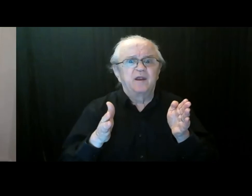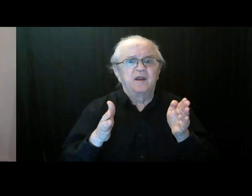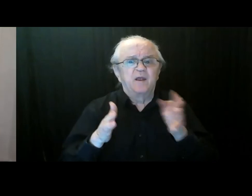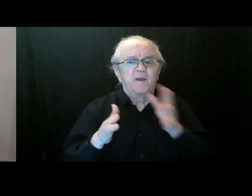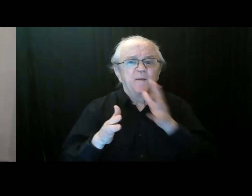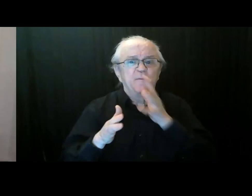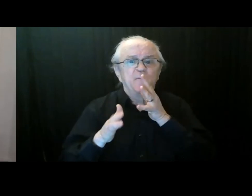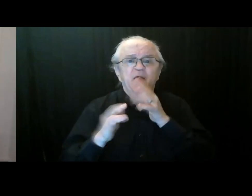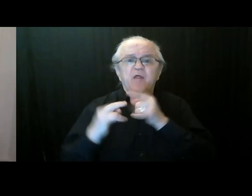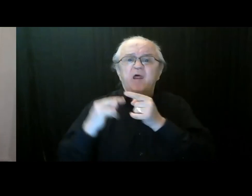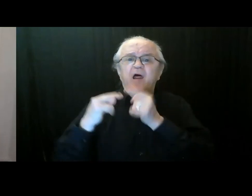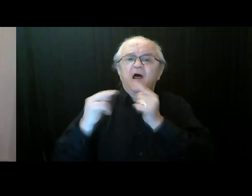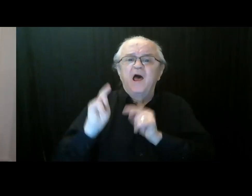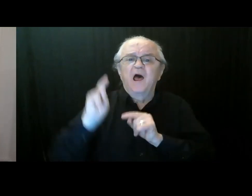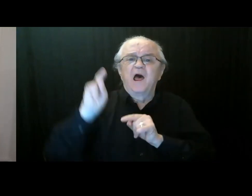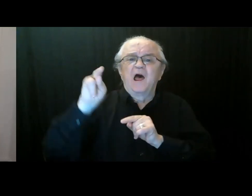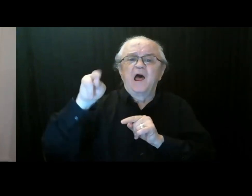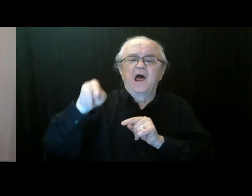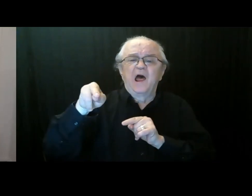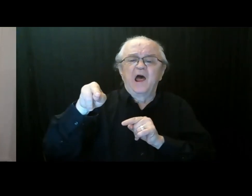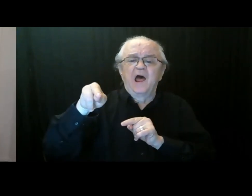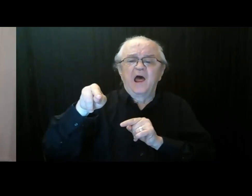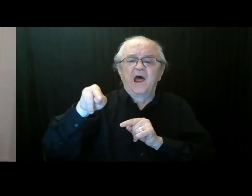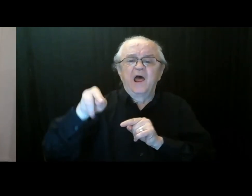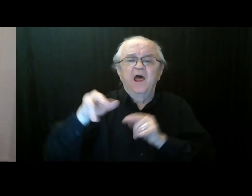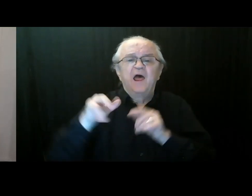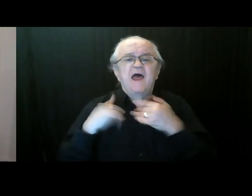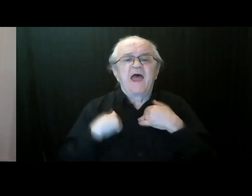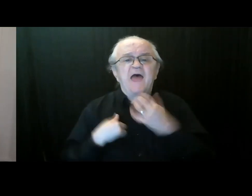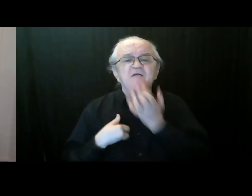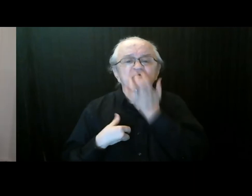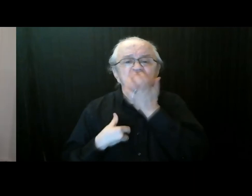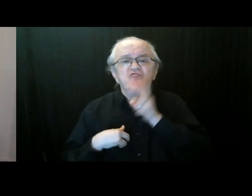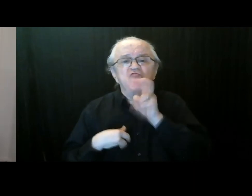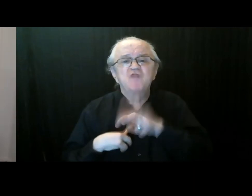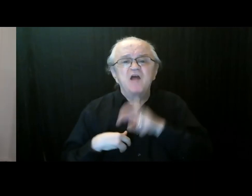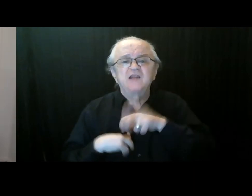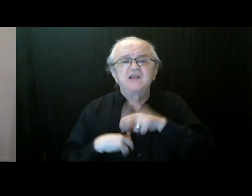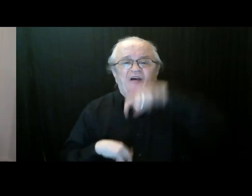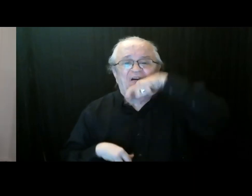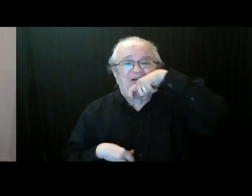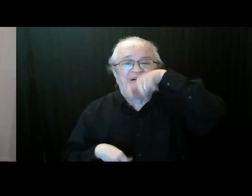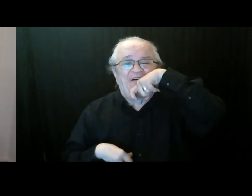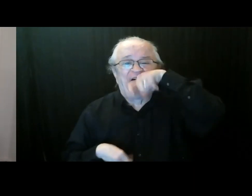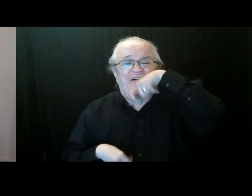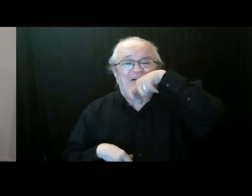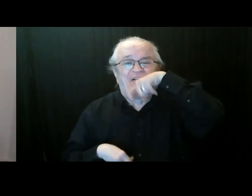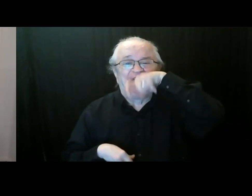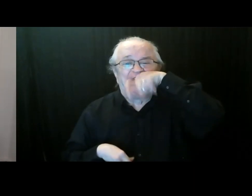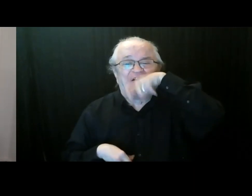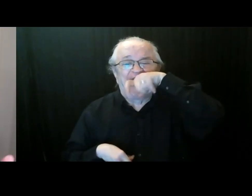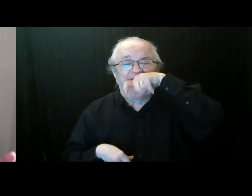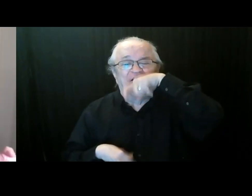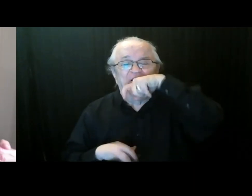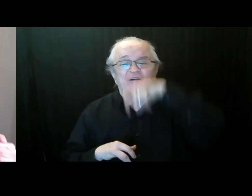was on the opposite curb with a grasshopper drumstick dangling from her lower beak. She had lured him